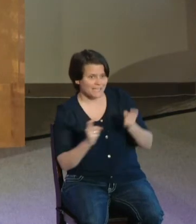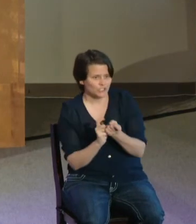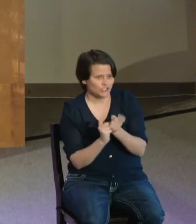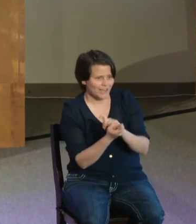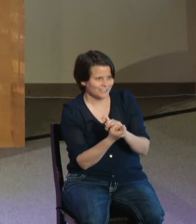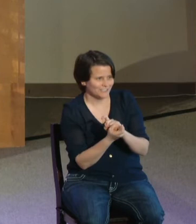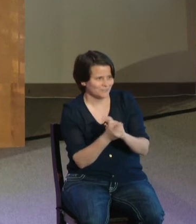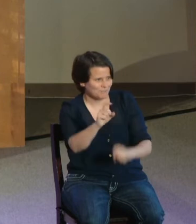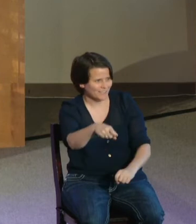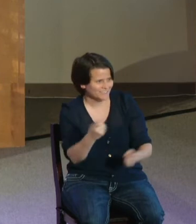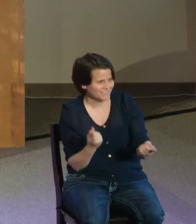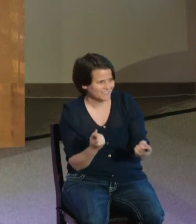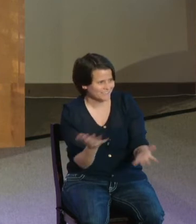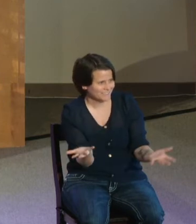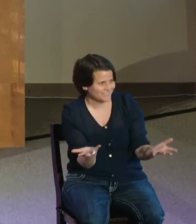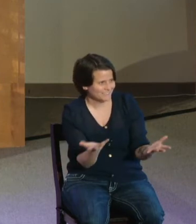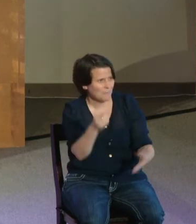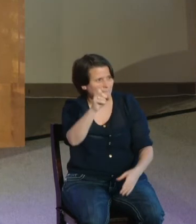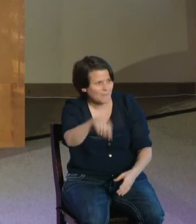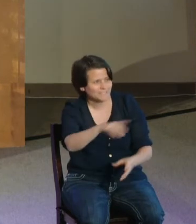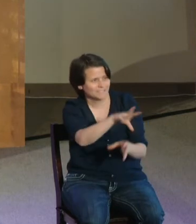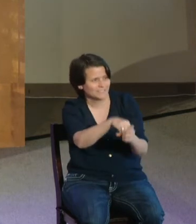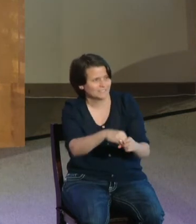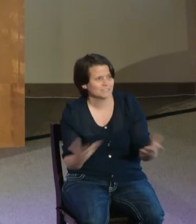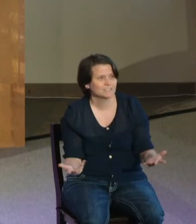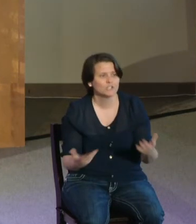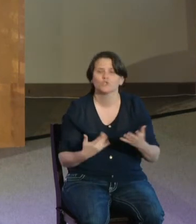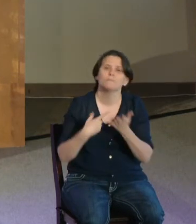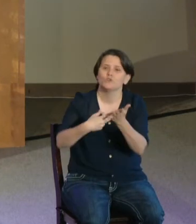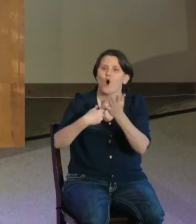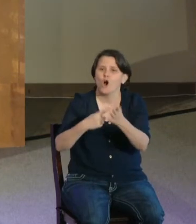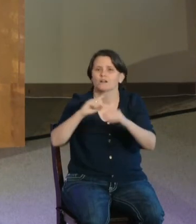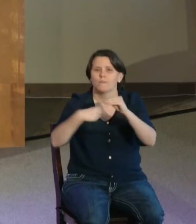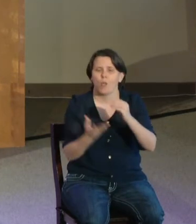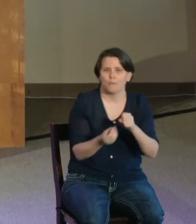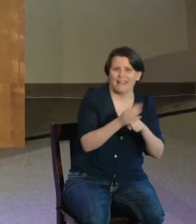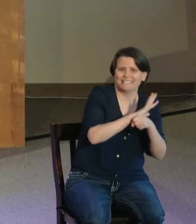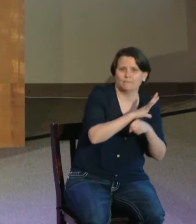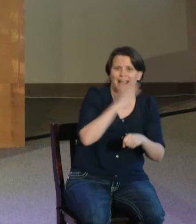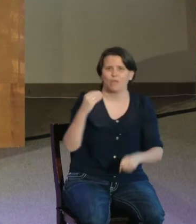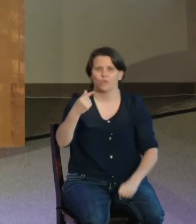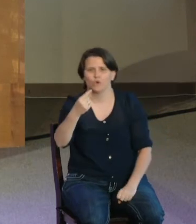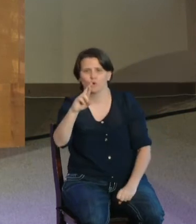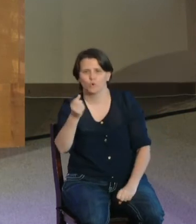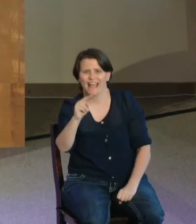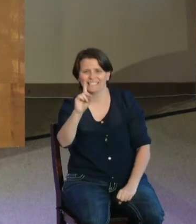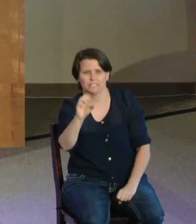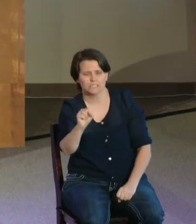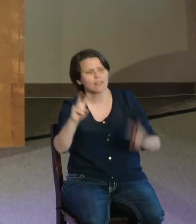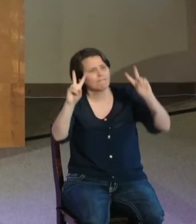So I'm going to talk not only about the pandemic, but I'm going to talk about the Grandins. You see, the phrase, the elephant in the room,